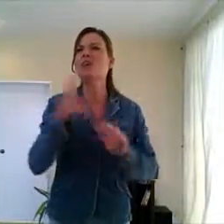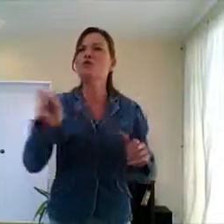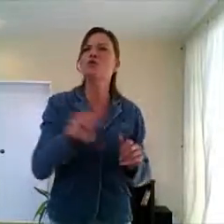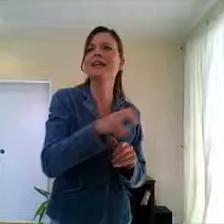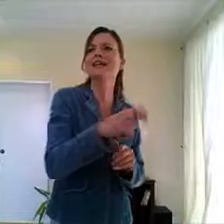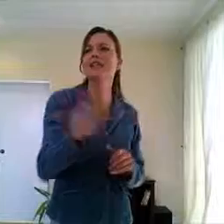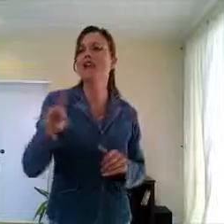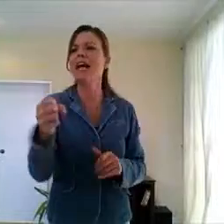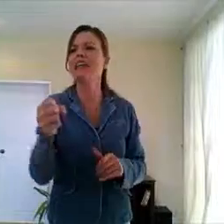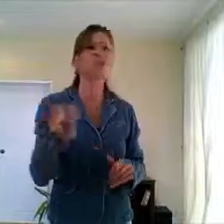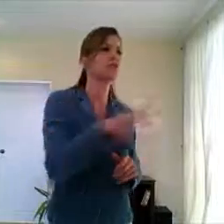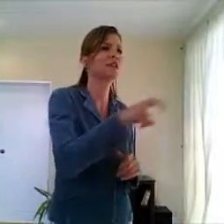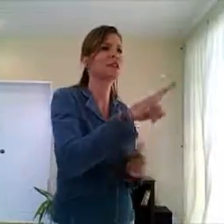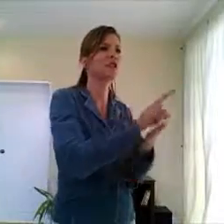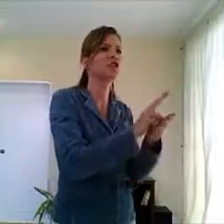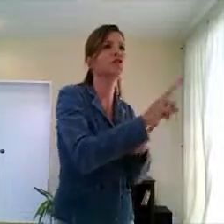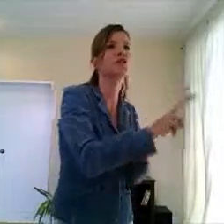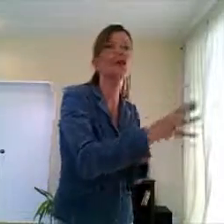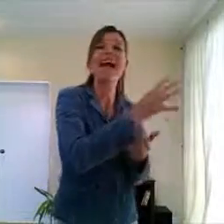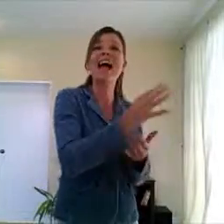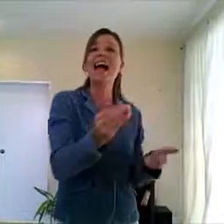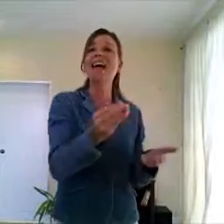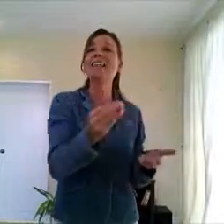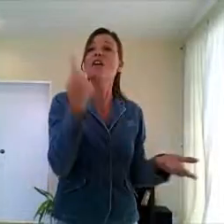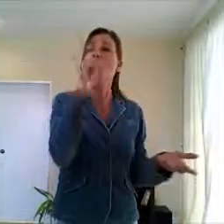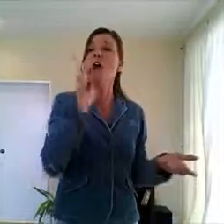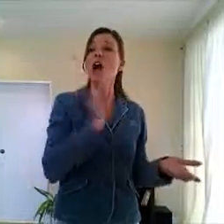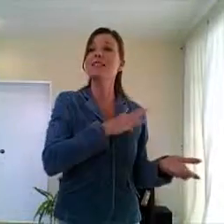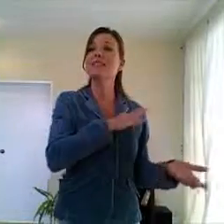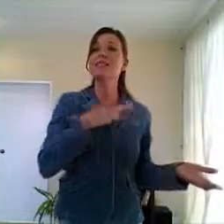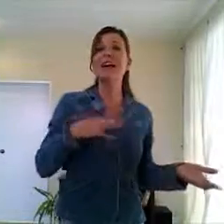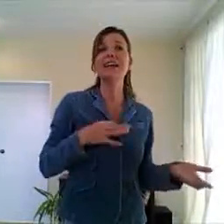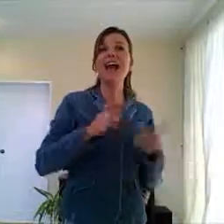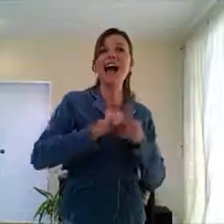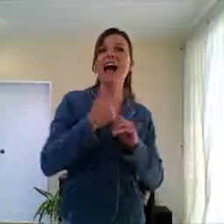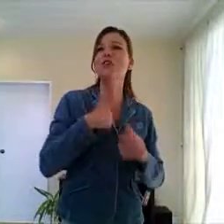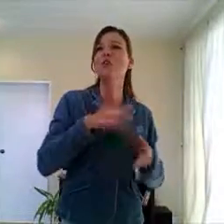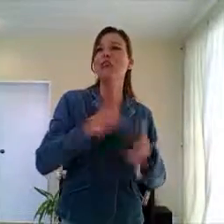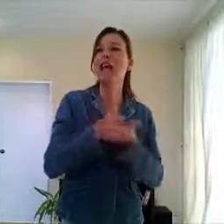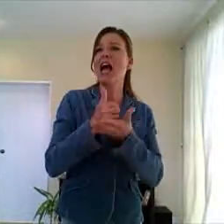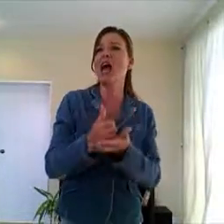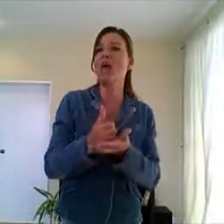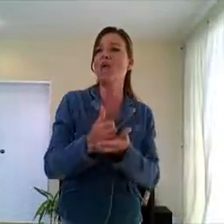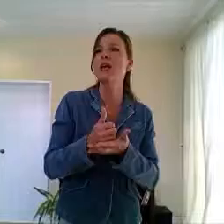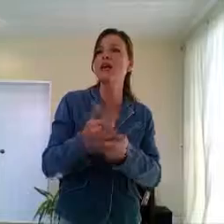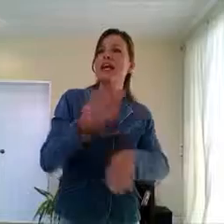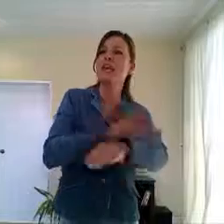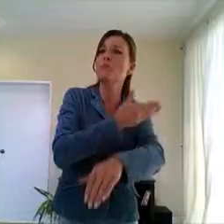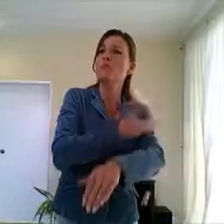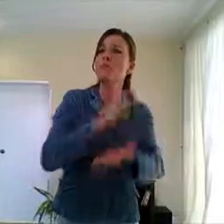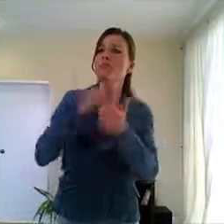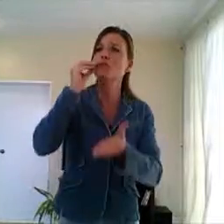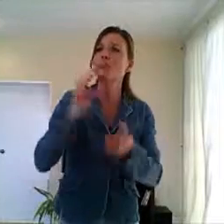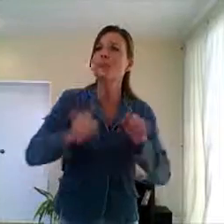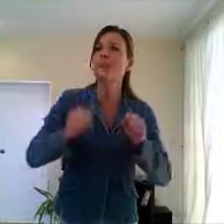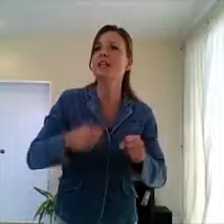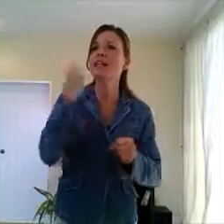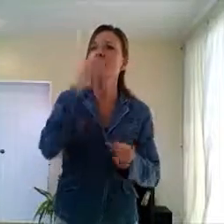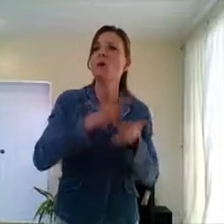for faculty, what kinds of things can we do in order to improve student learning? And so now I'm going to go back to the